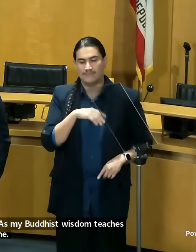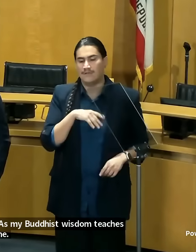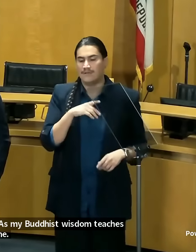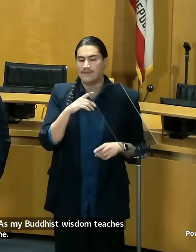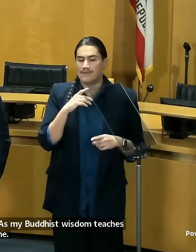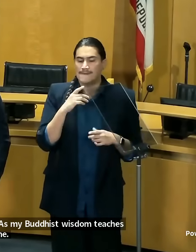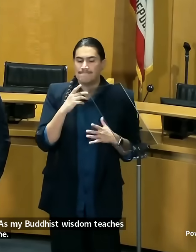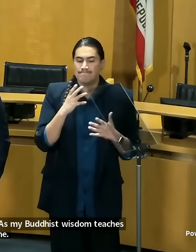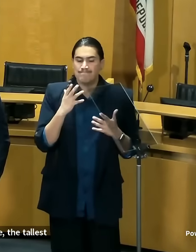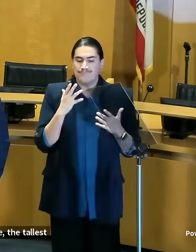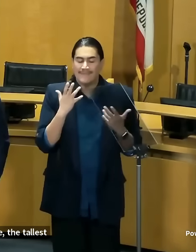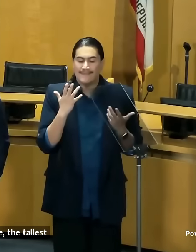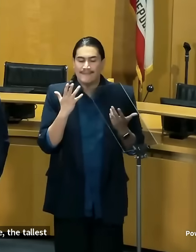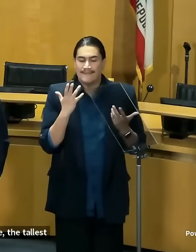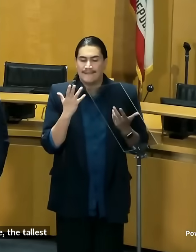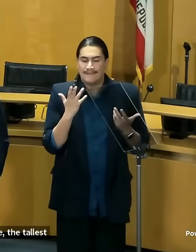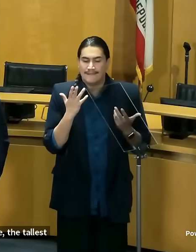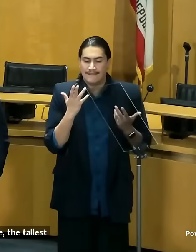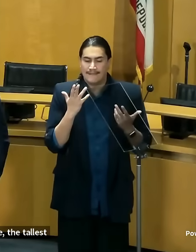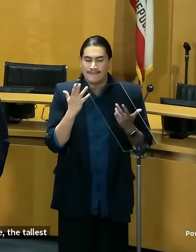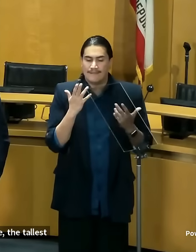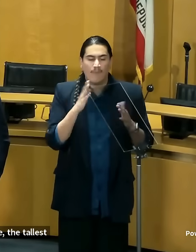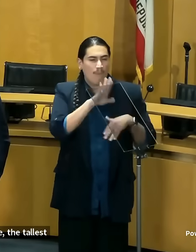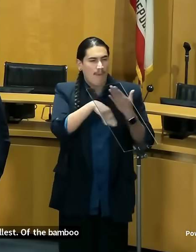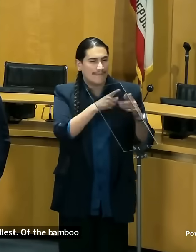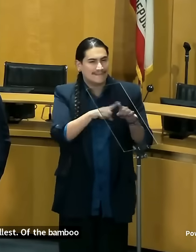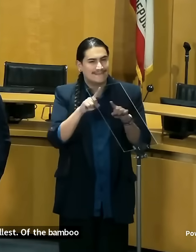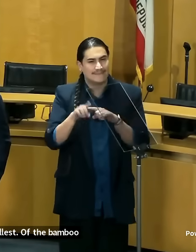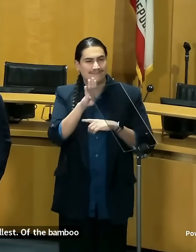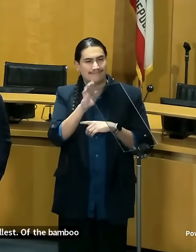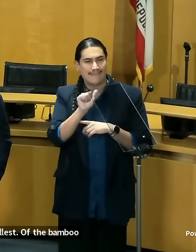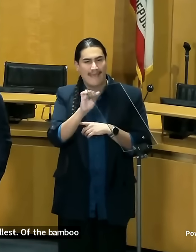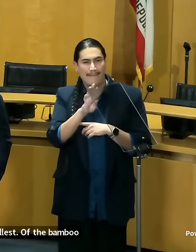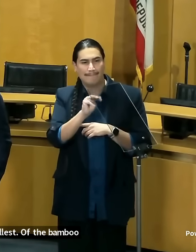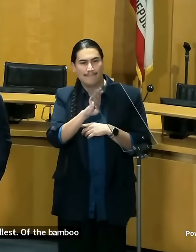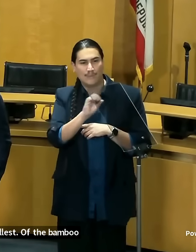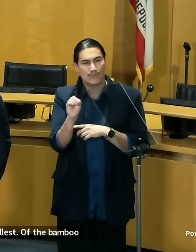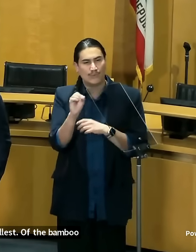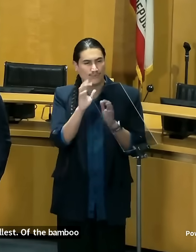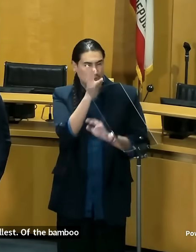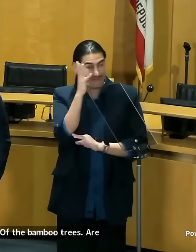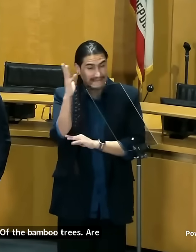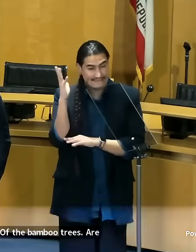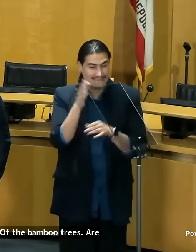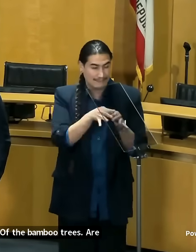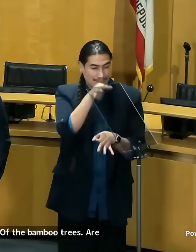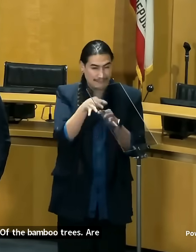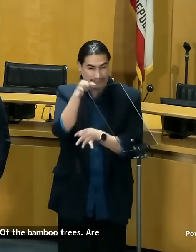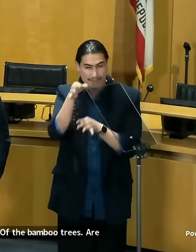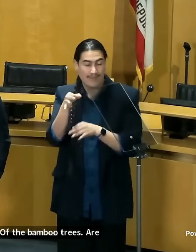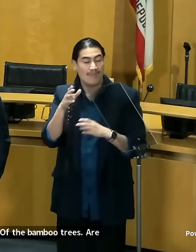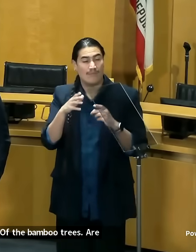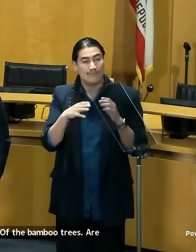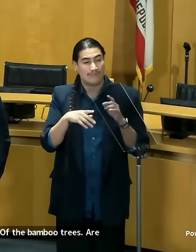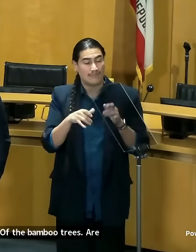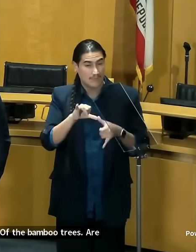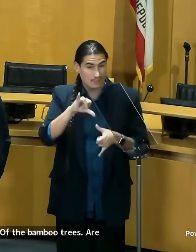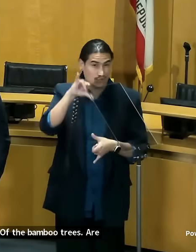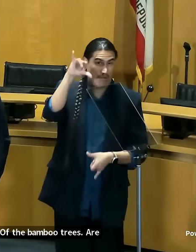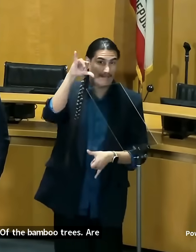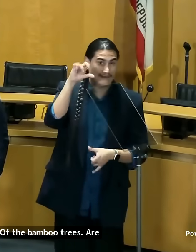tallest of the bamboo trees are able to lean